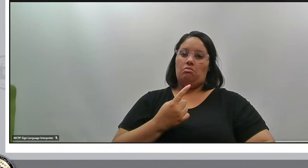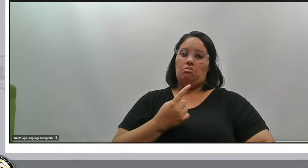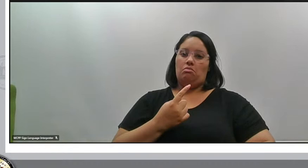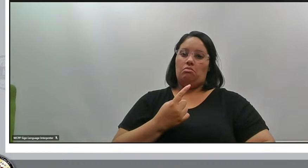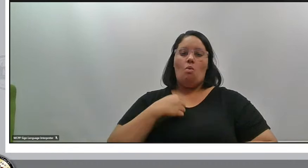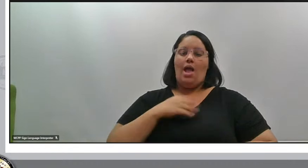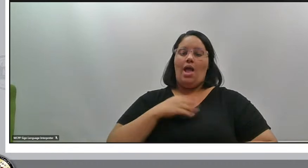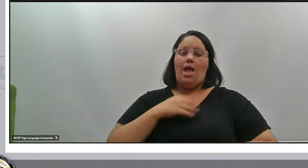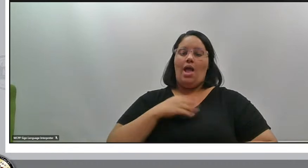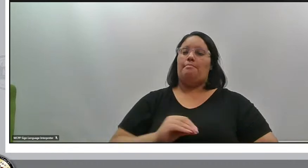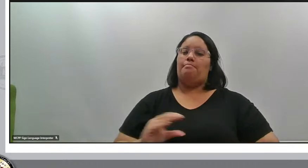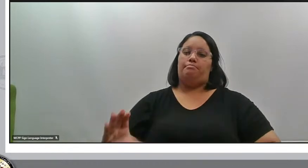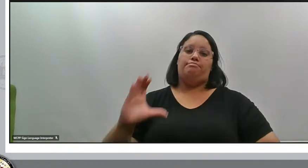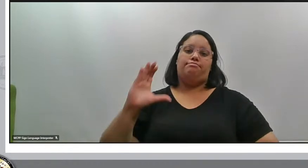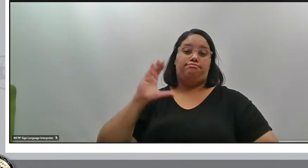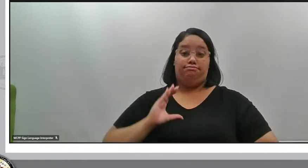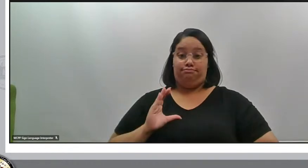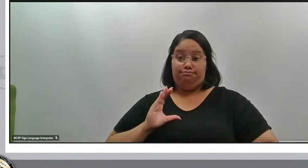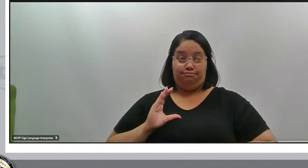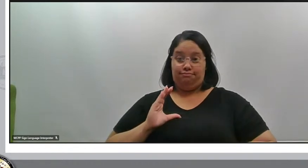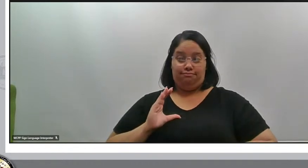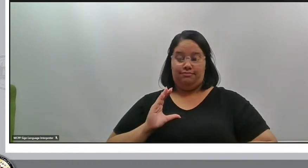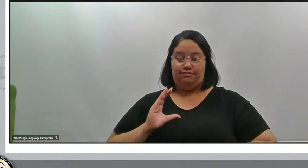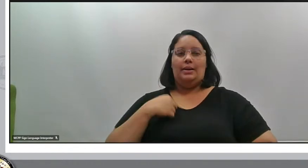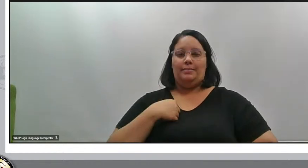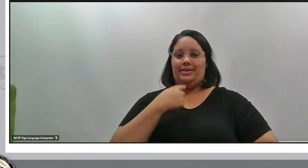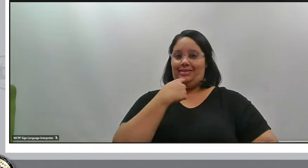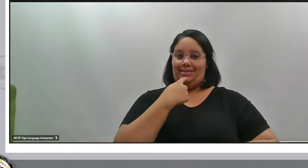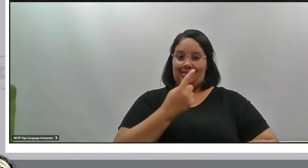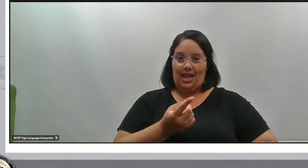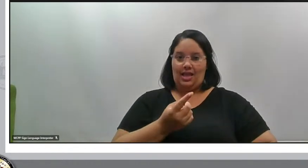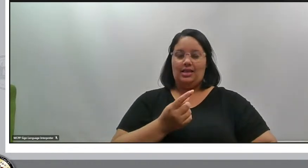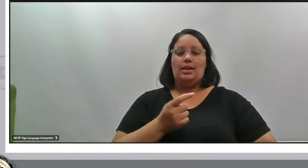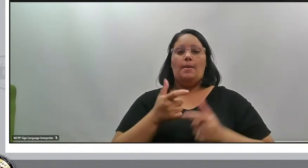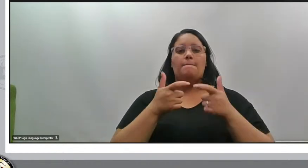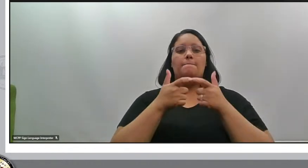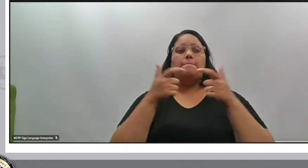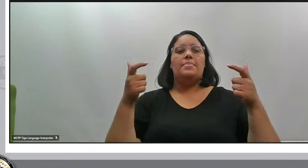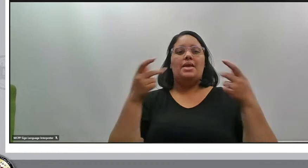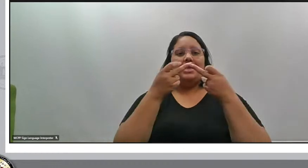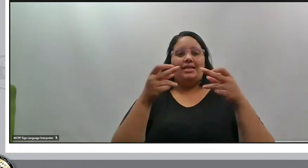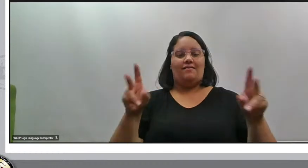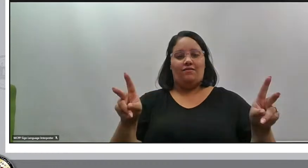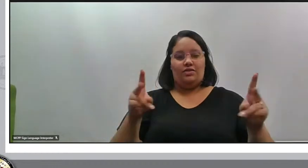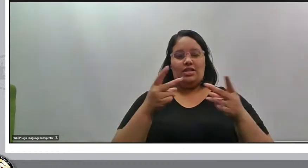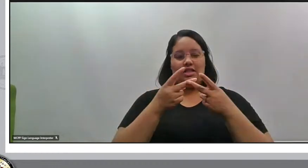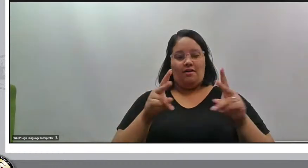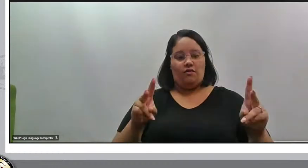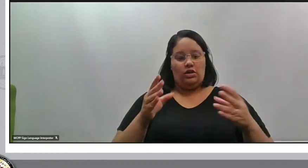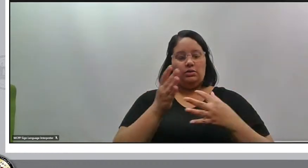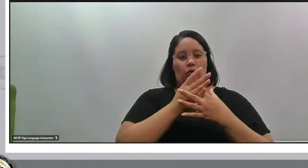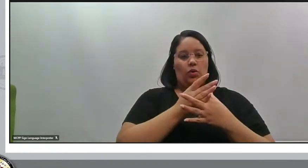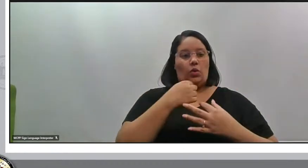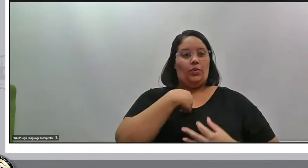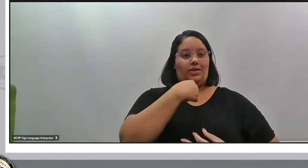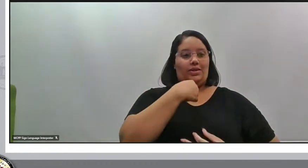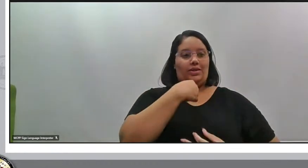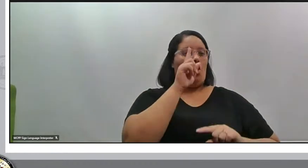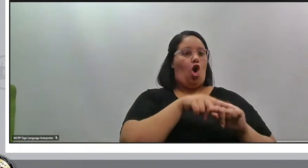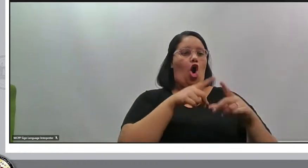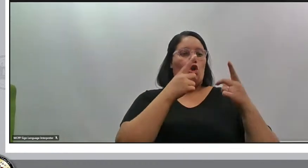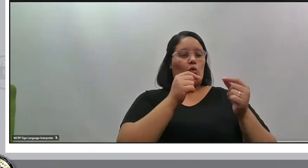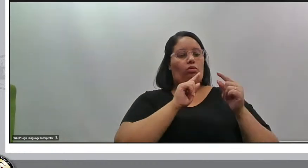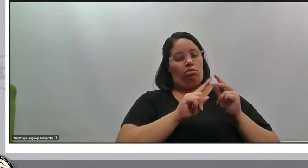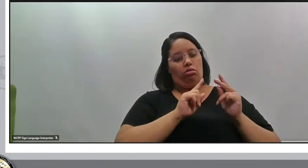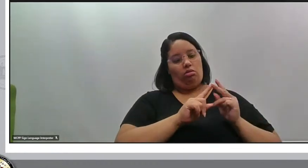mustn't get more money and stuff like that. I'm saying that there's a big difference between arguing that we can't do certain things because